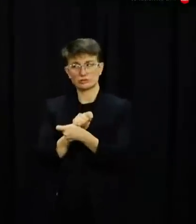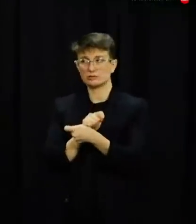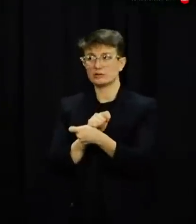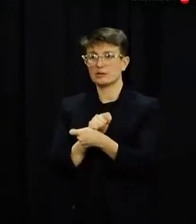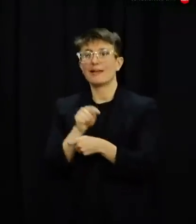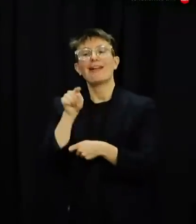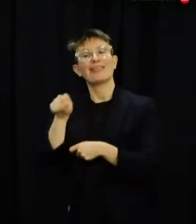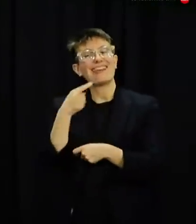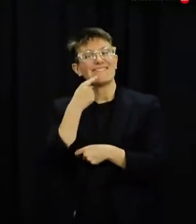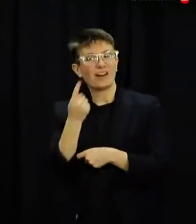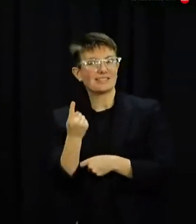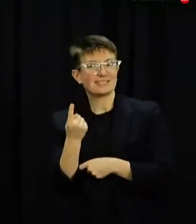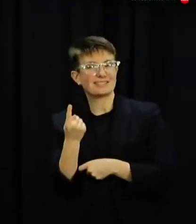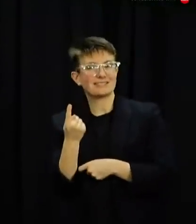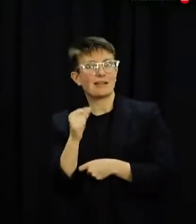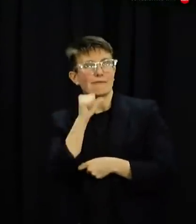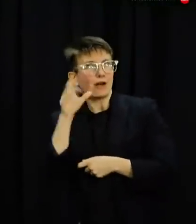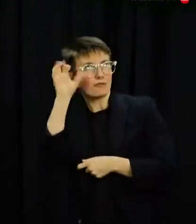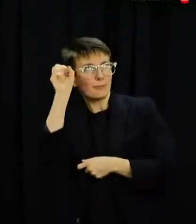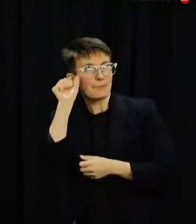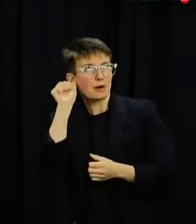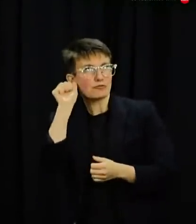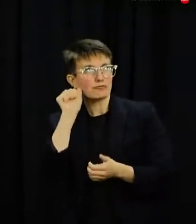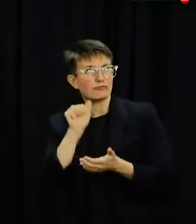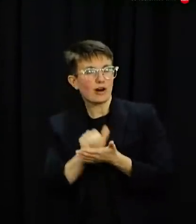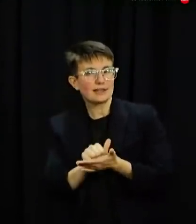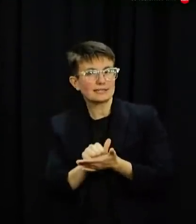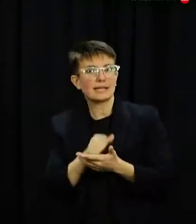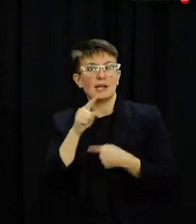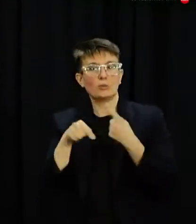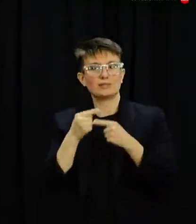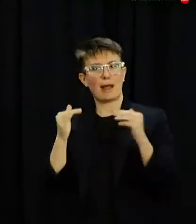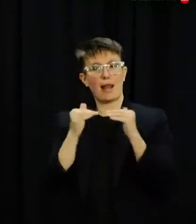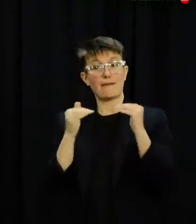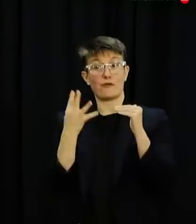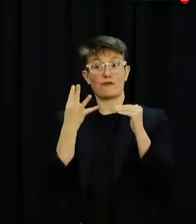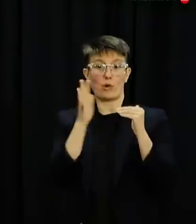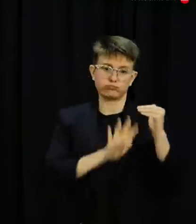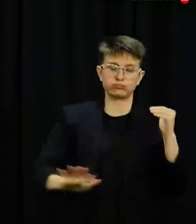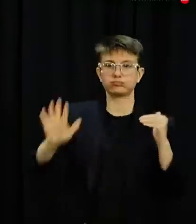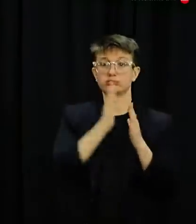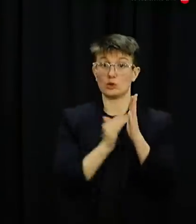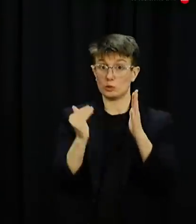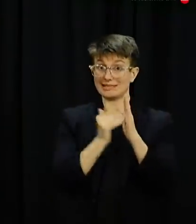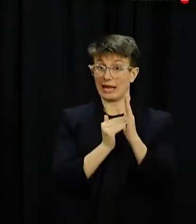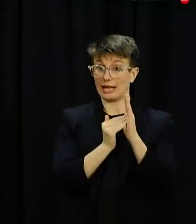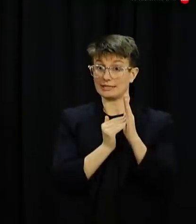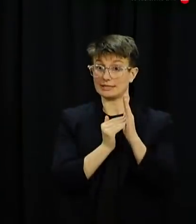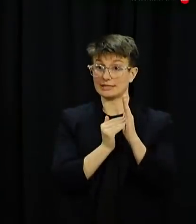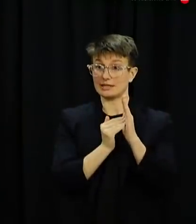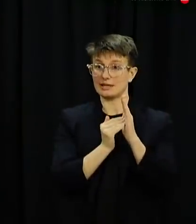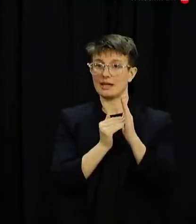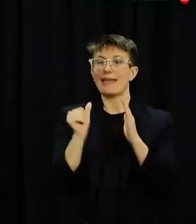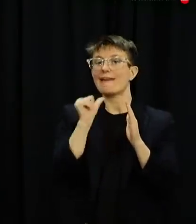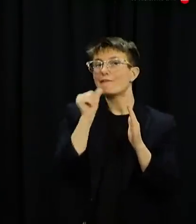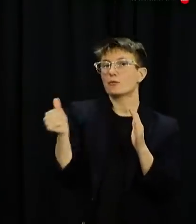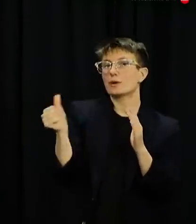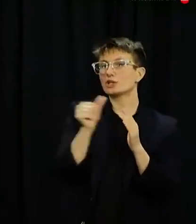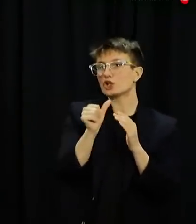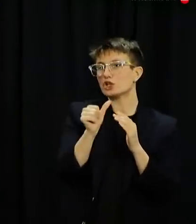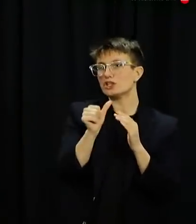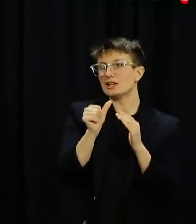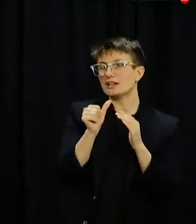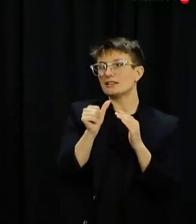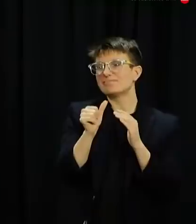move to a regional, whether or not, well, after coming off level 4, where we were nationwide, whether or not we should move, for instance, the West Coast to